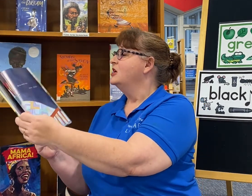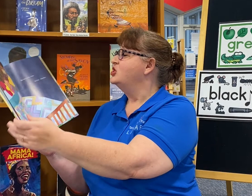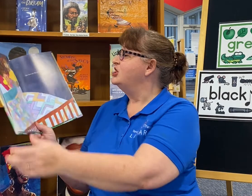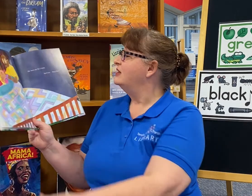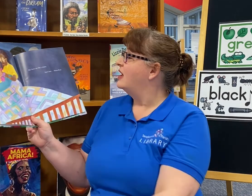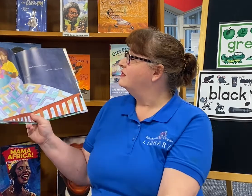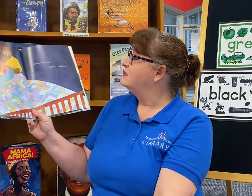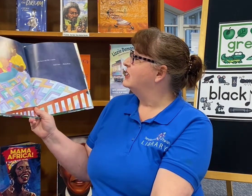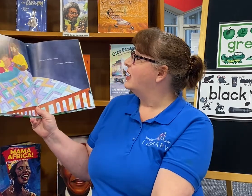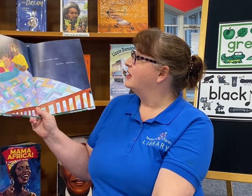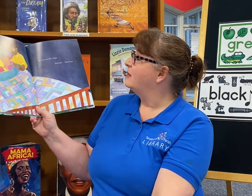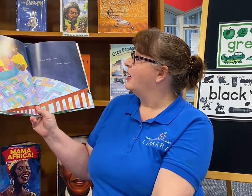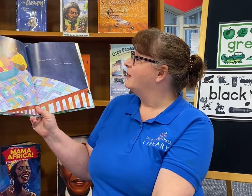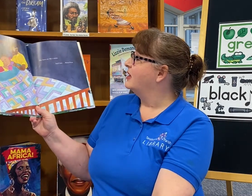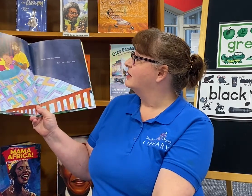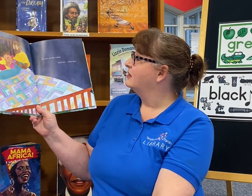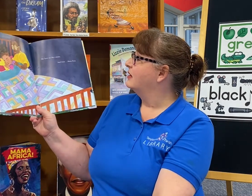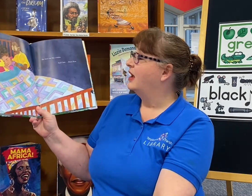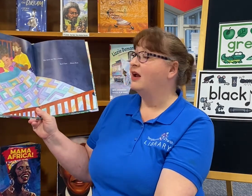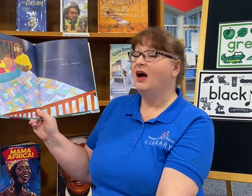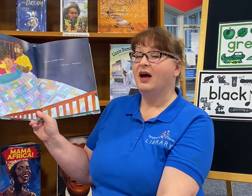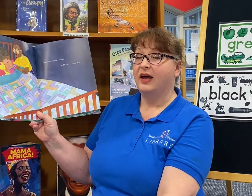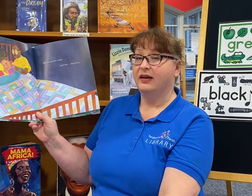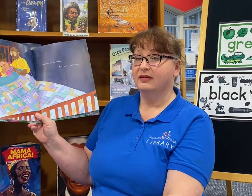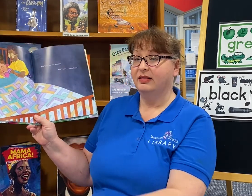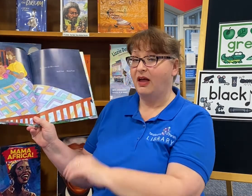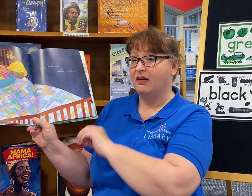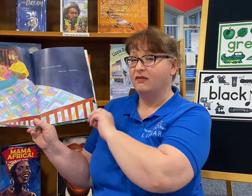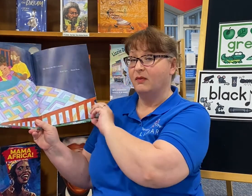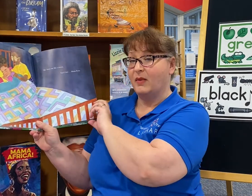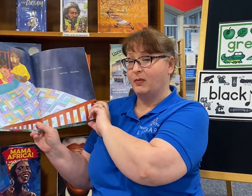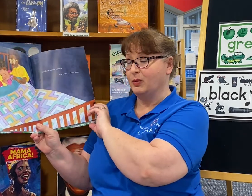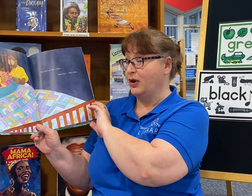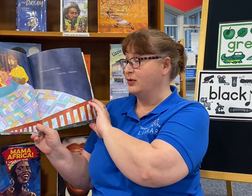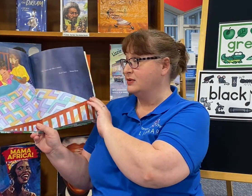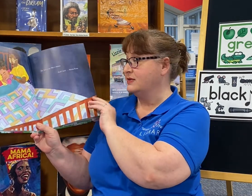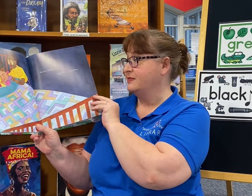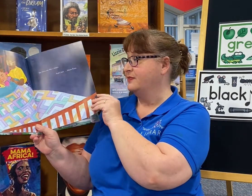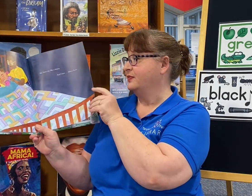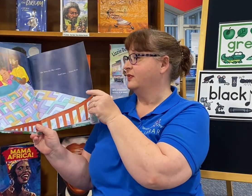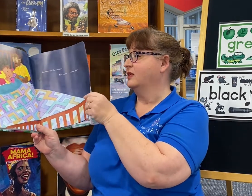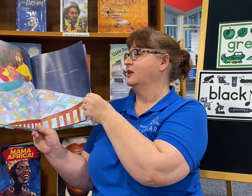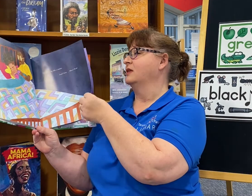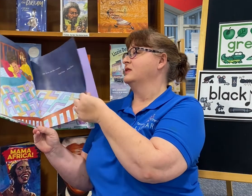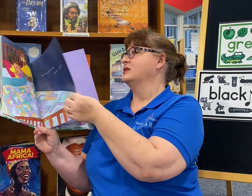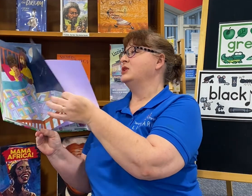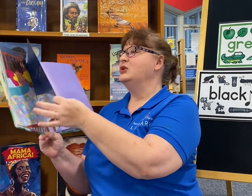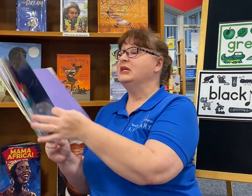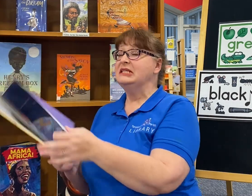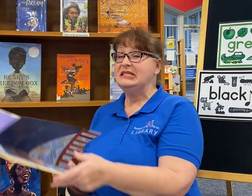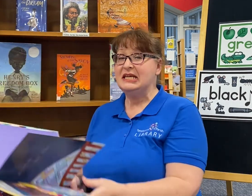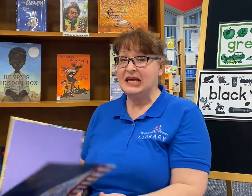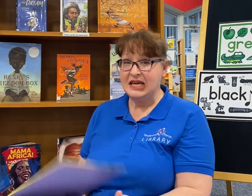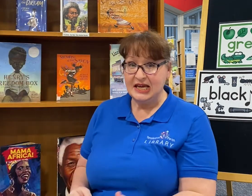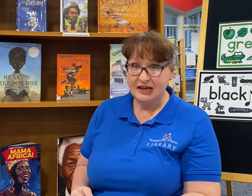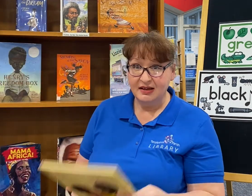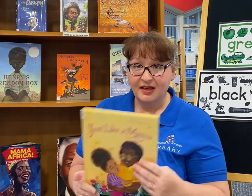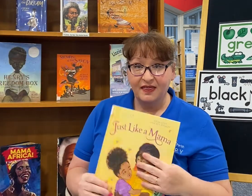She loves me like a mama, and I love Mama Rose. So you can see